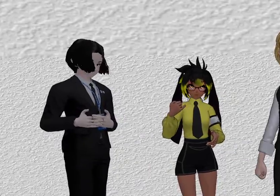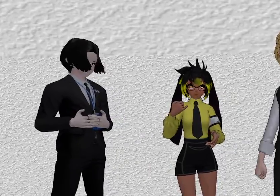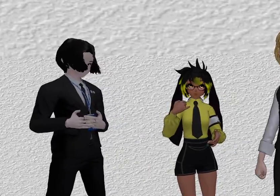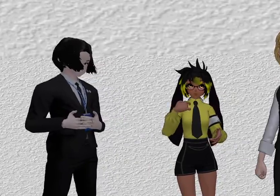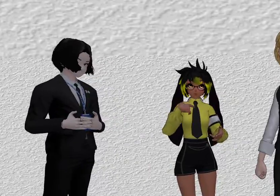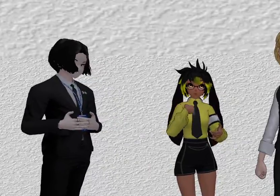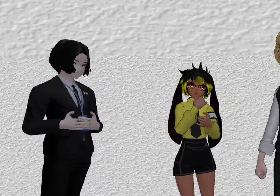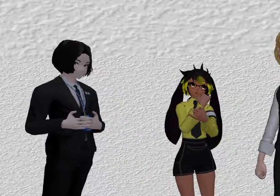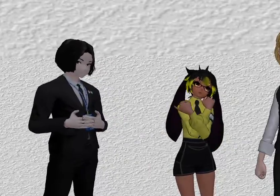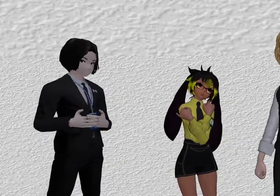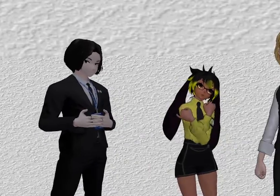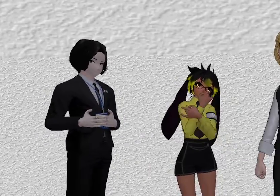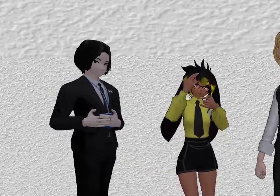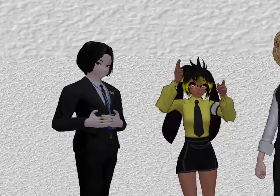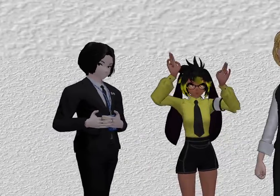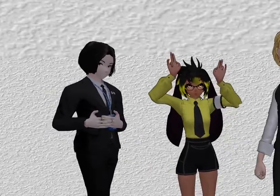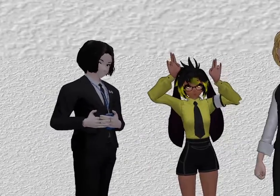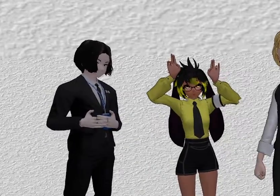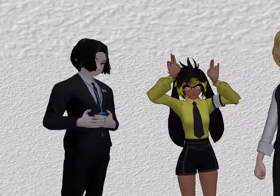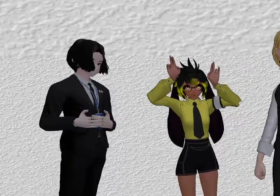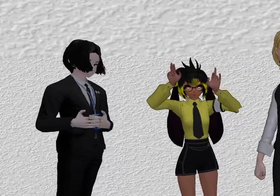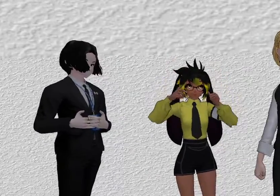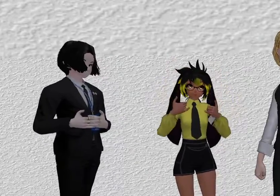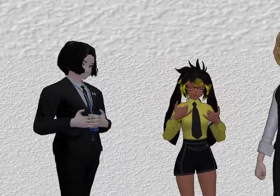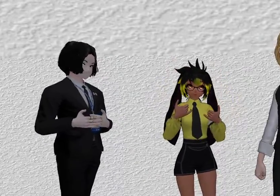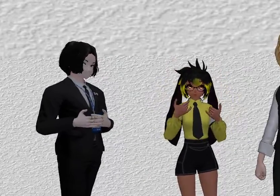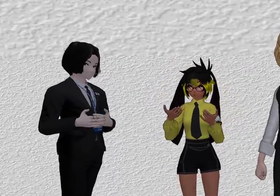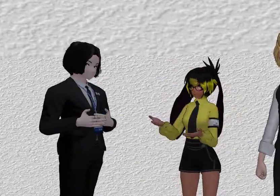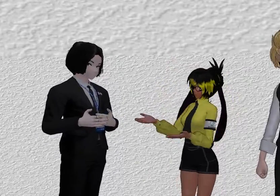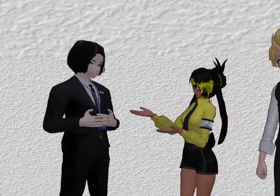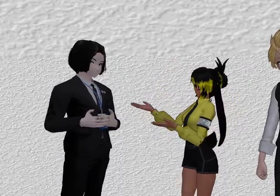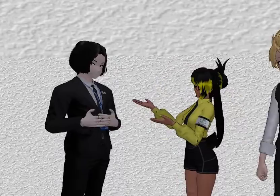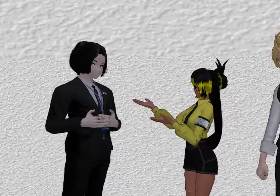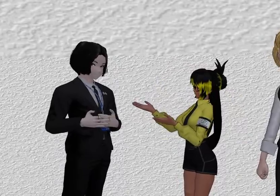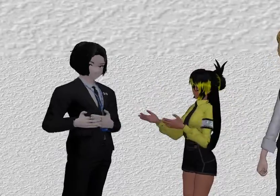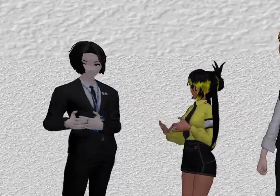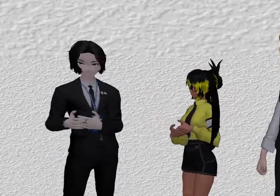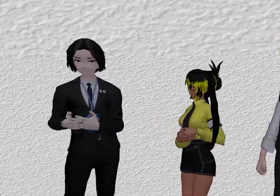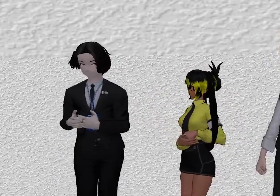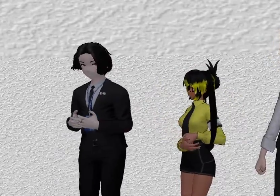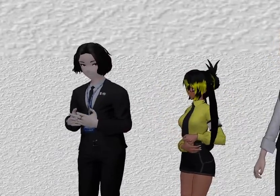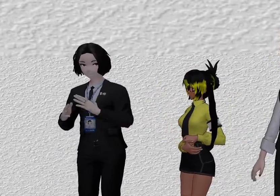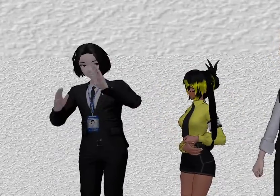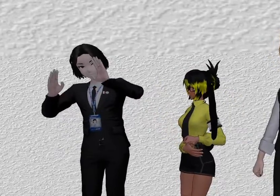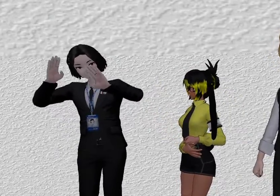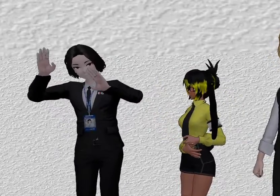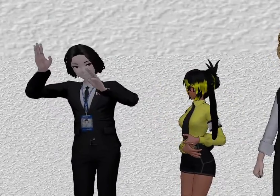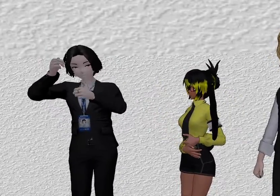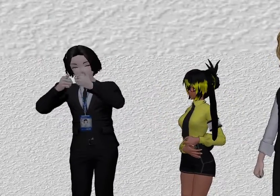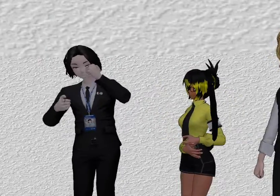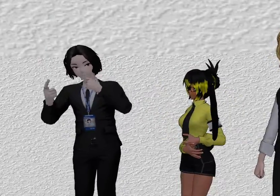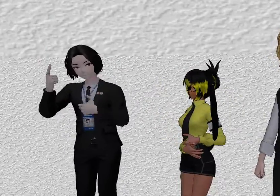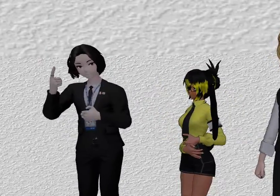I use hearing aids, and I'm from the UK. And I love bunny rabbits.